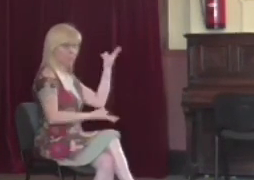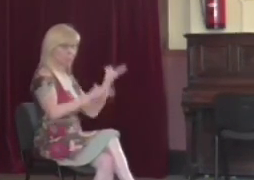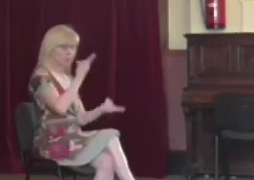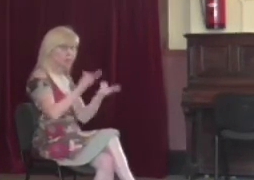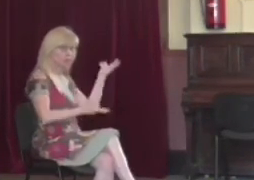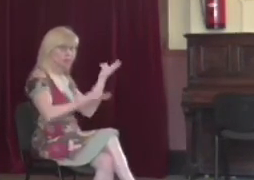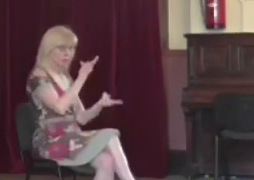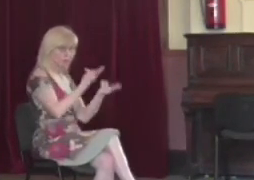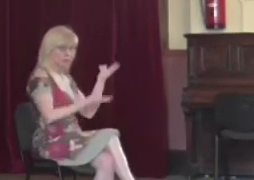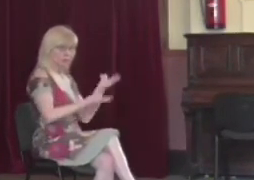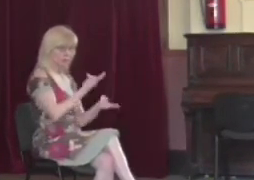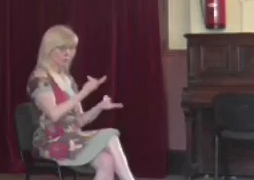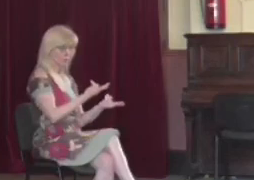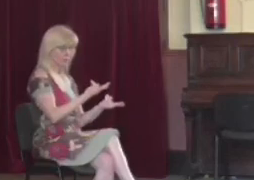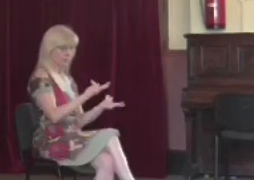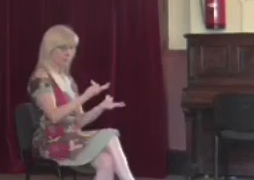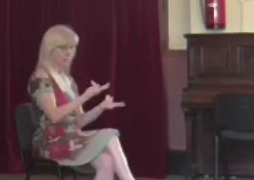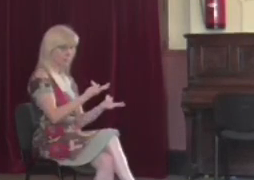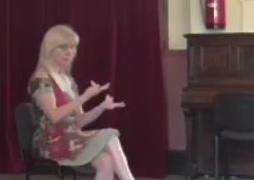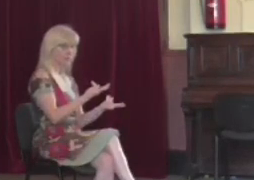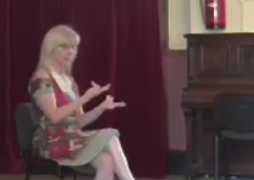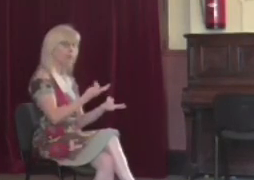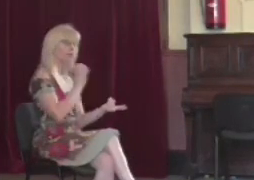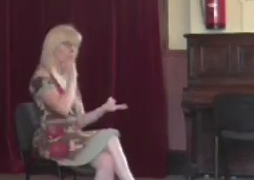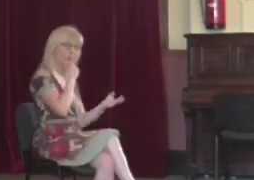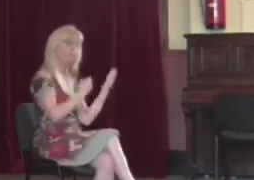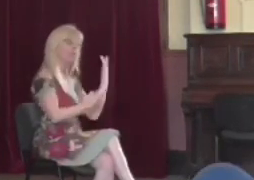Is it you're in a bad situation yourself now,